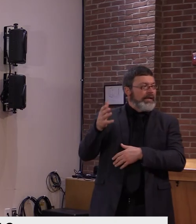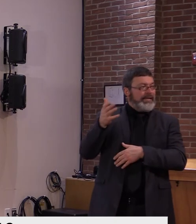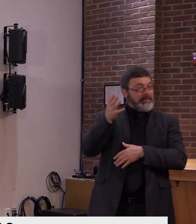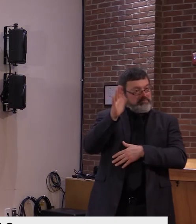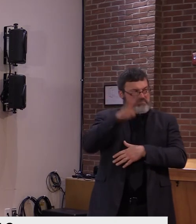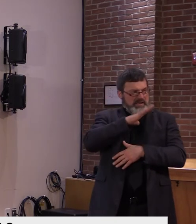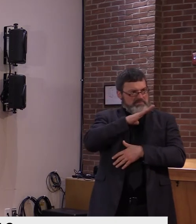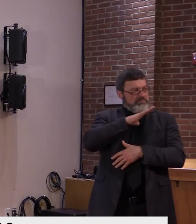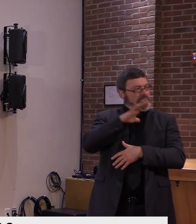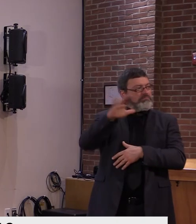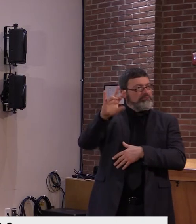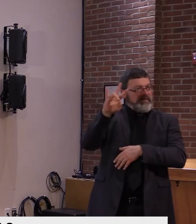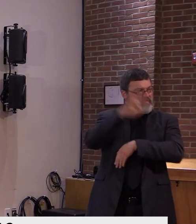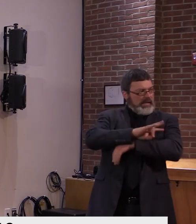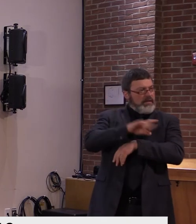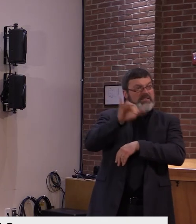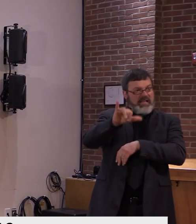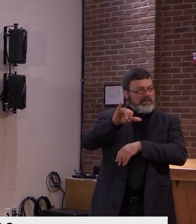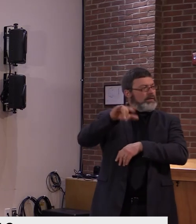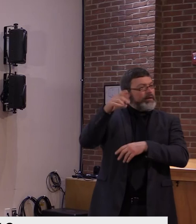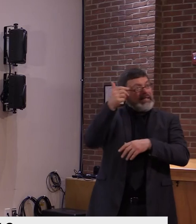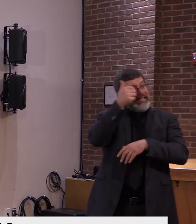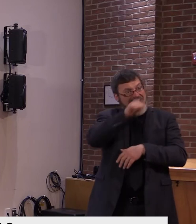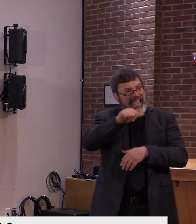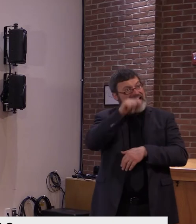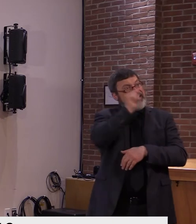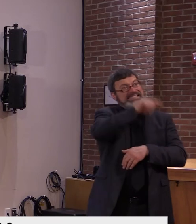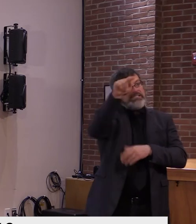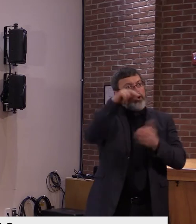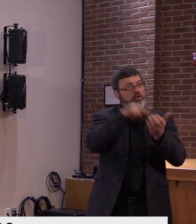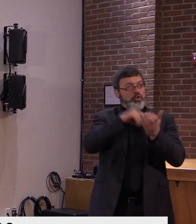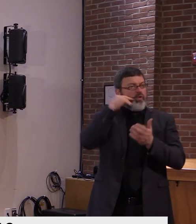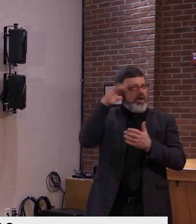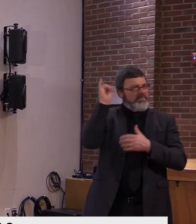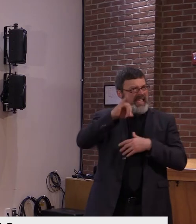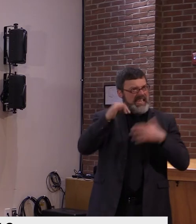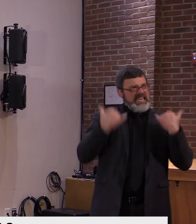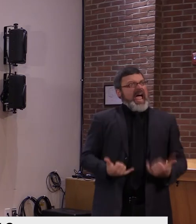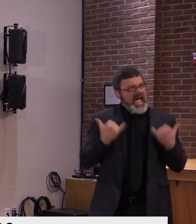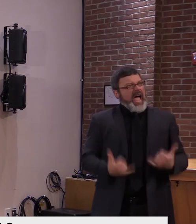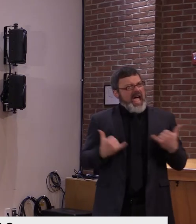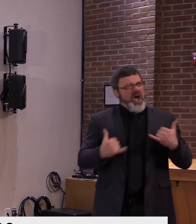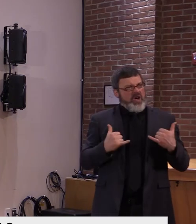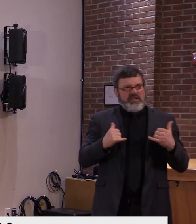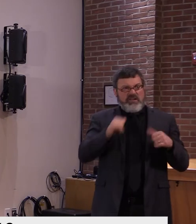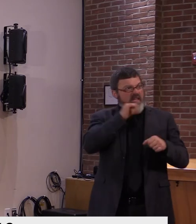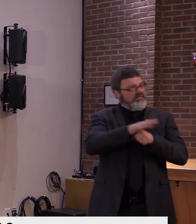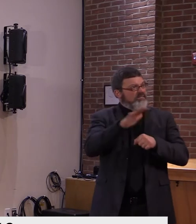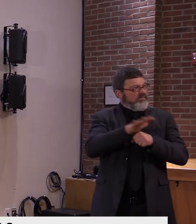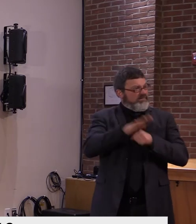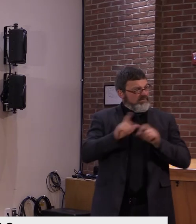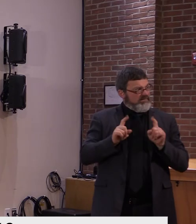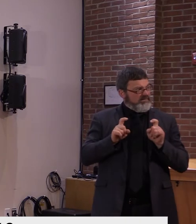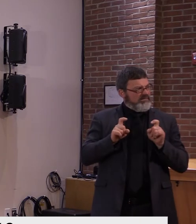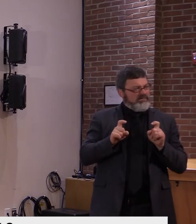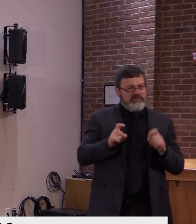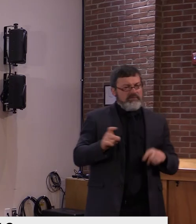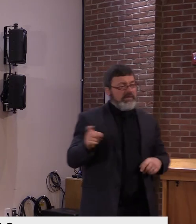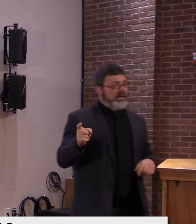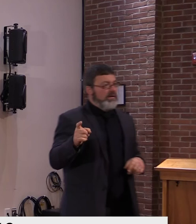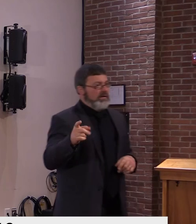with this? Yeah, we do. We have one, and that's the one we mentioned